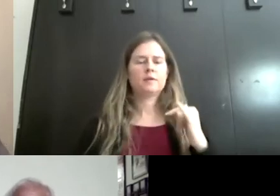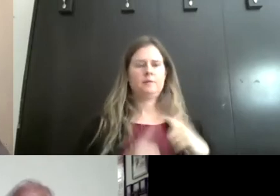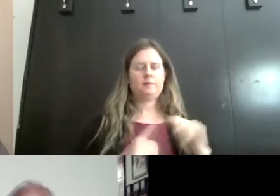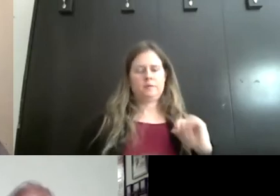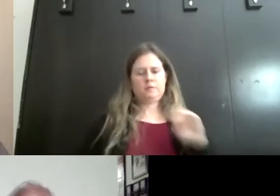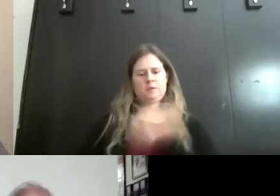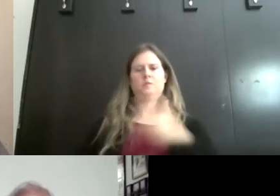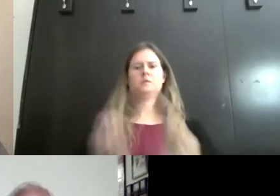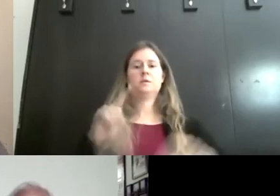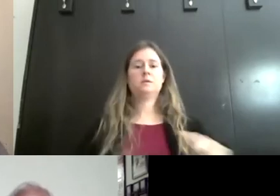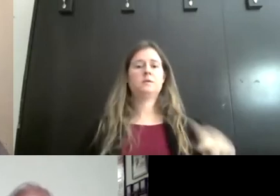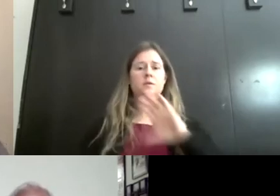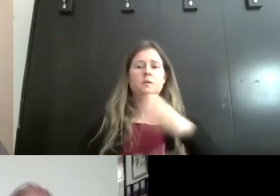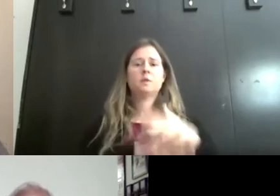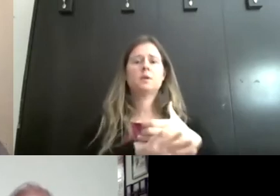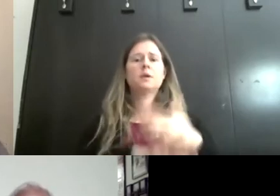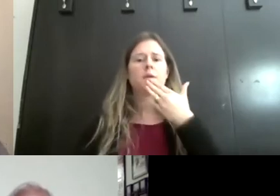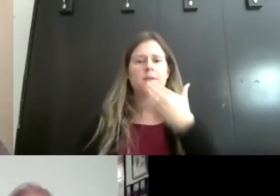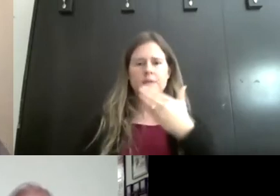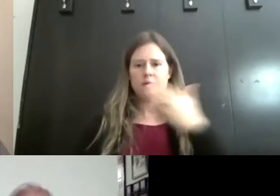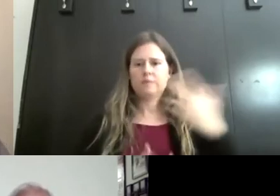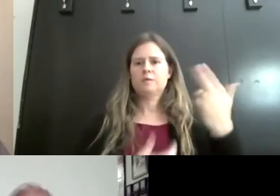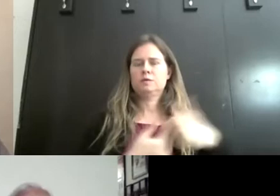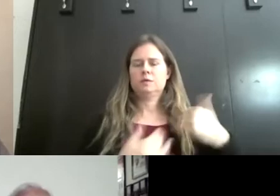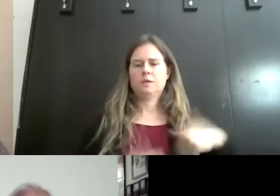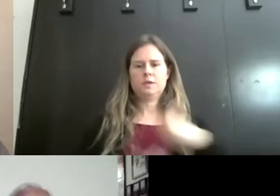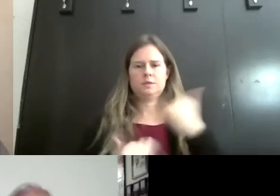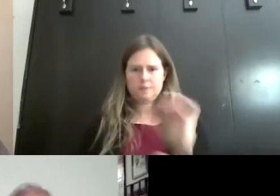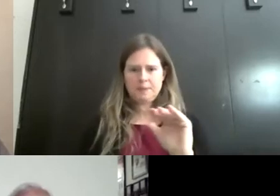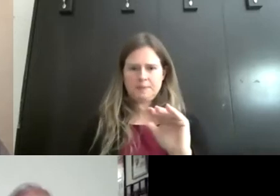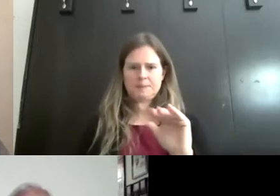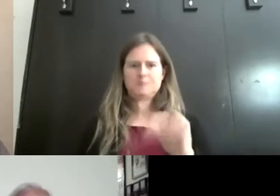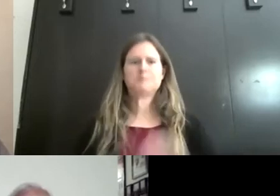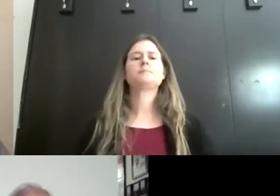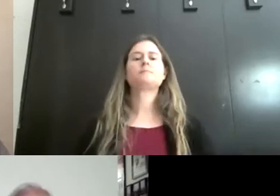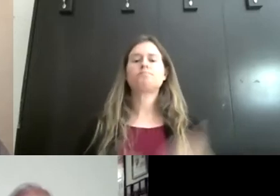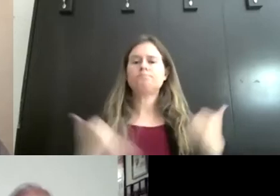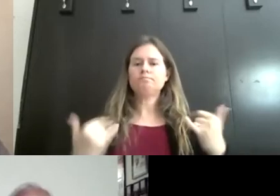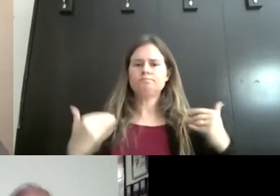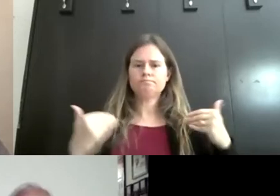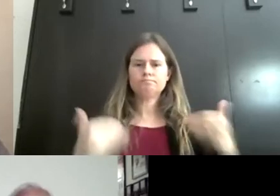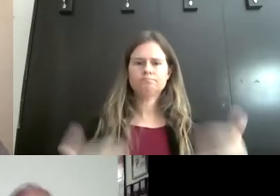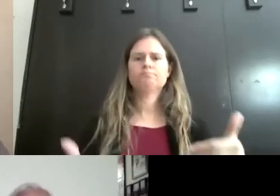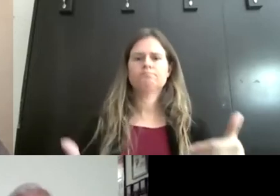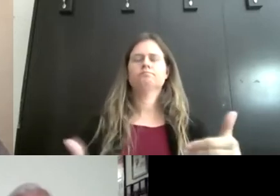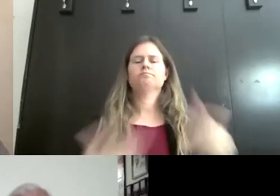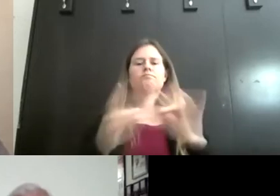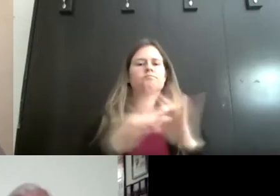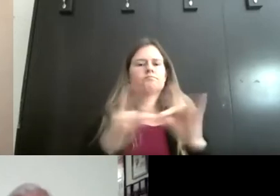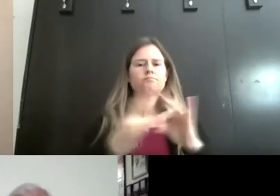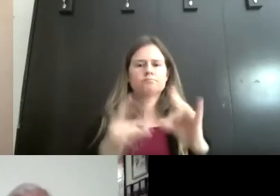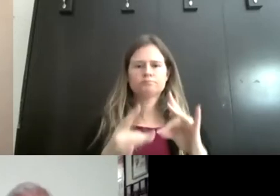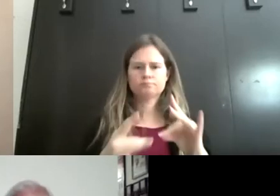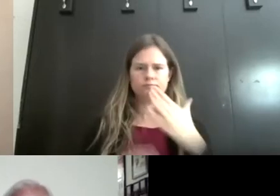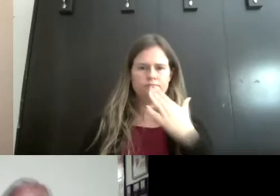Coalition, I want to thank you for being with us, and I'd like to have you go forward now with your comments. Thanks again for being with us.